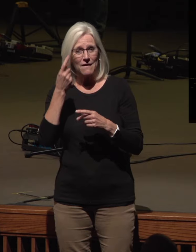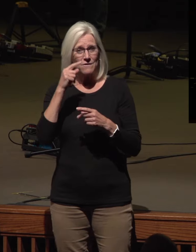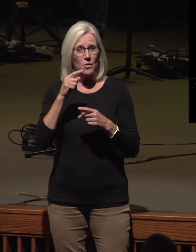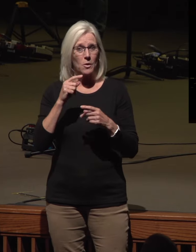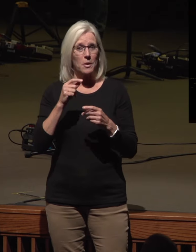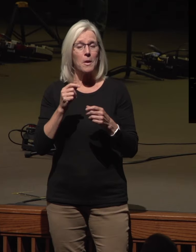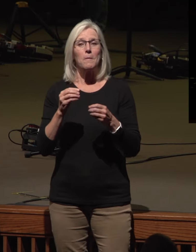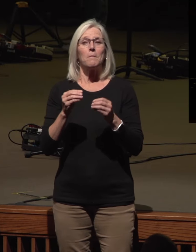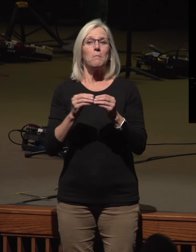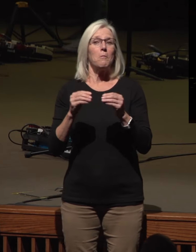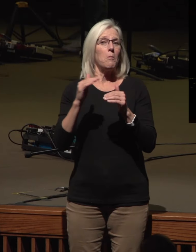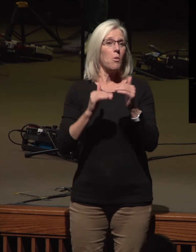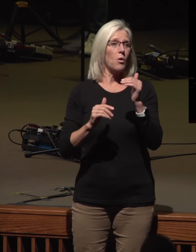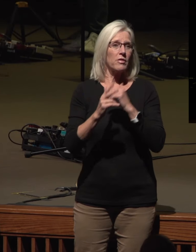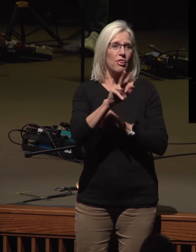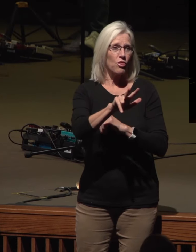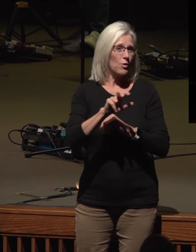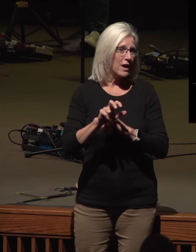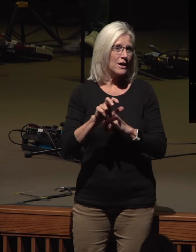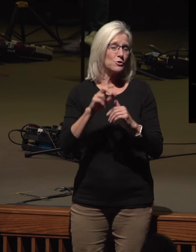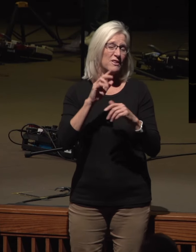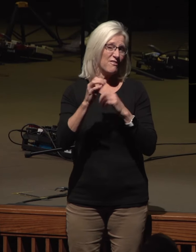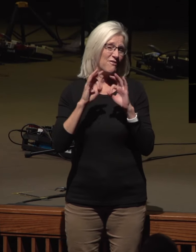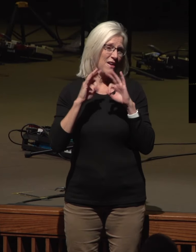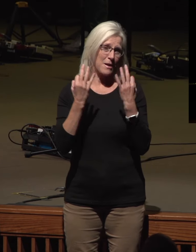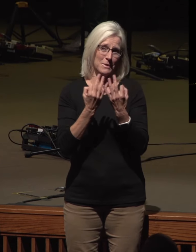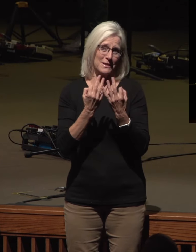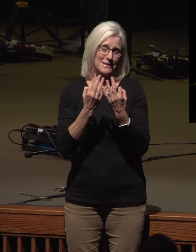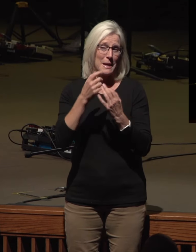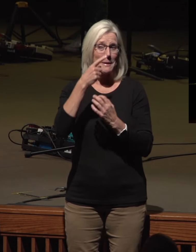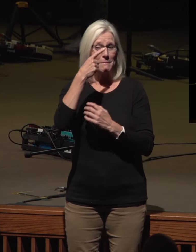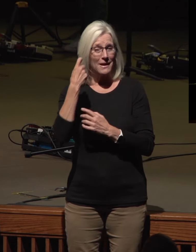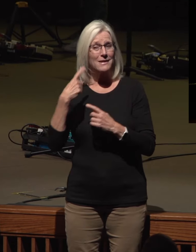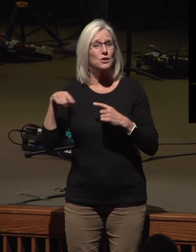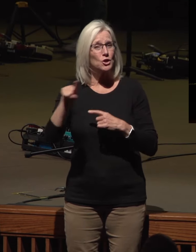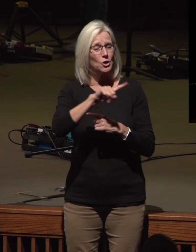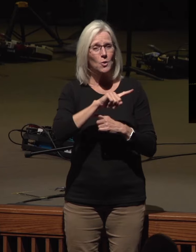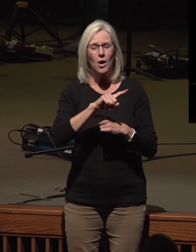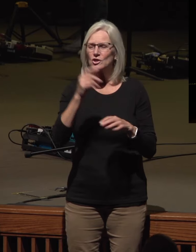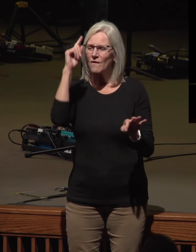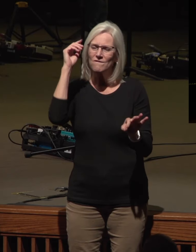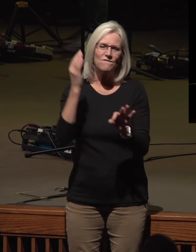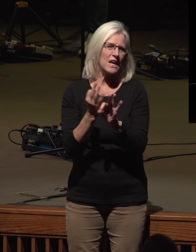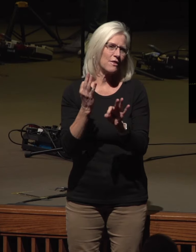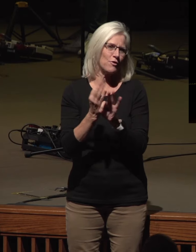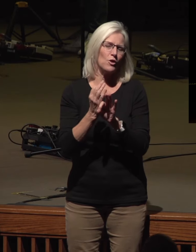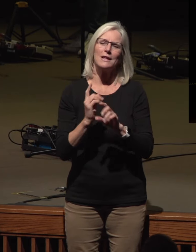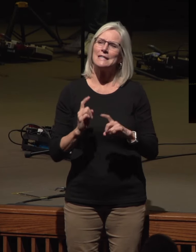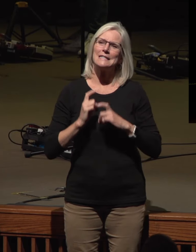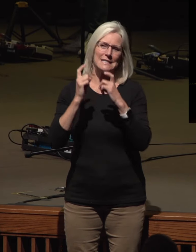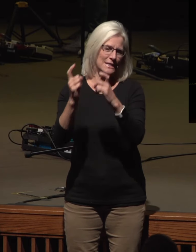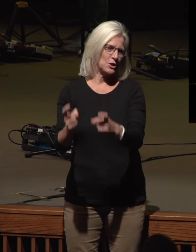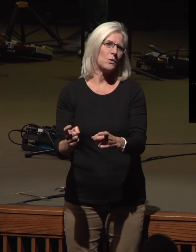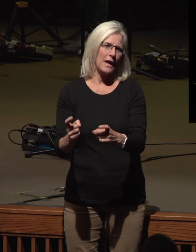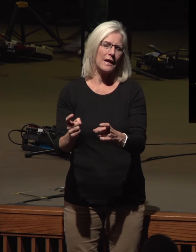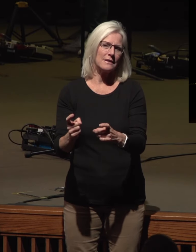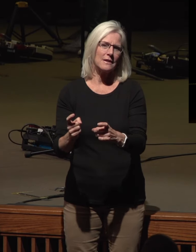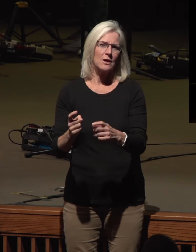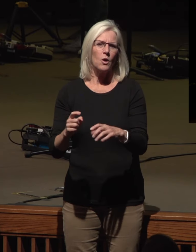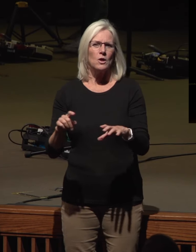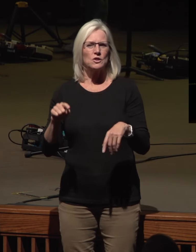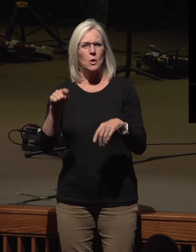can only do that because you guys are so faithful to donate items. So when you're coming into the building, you'll always see the Feeding Family